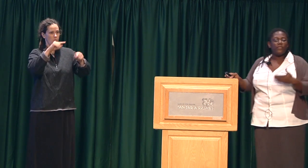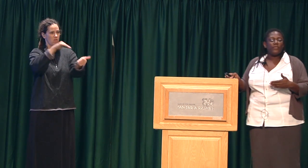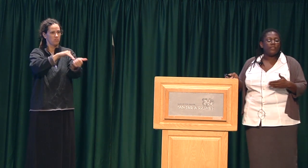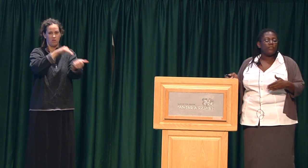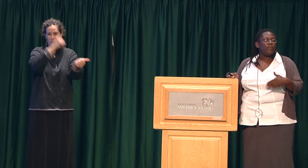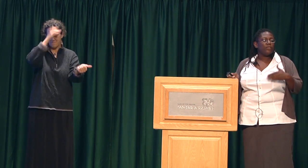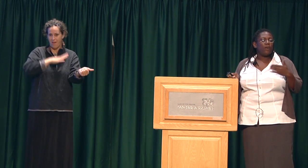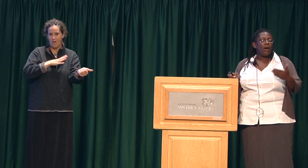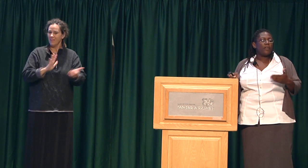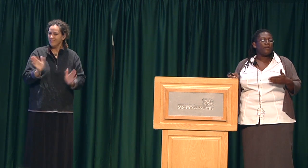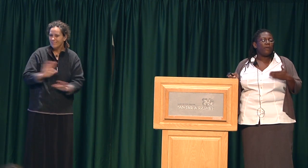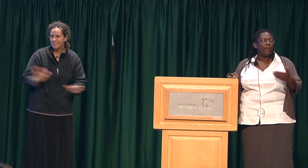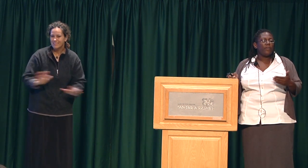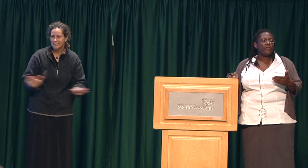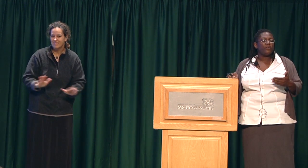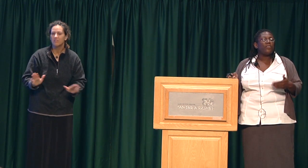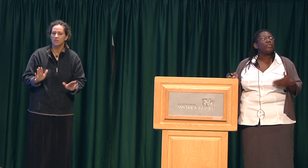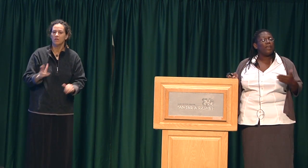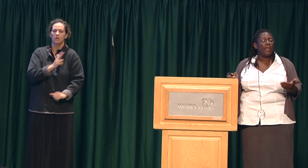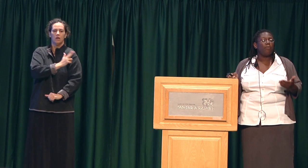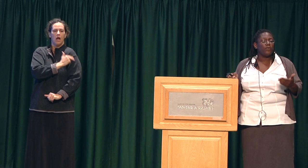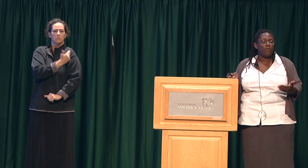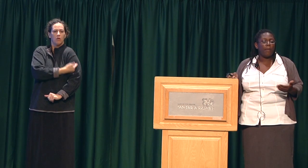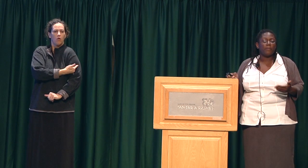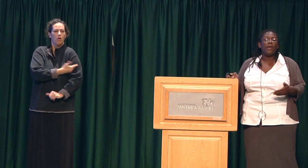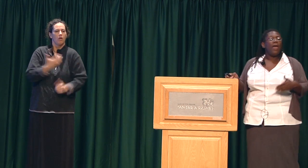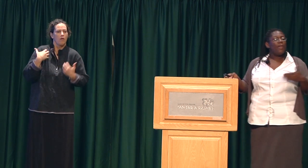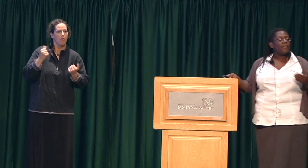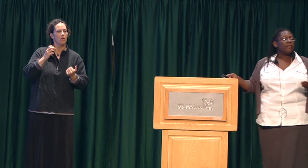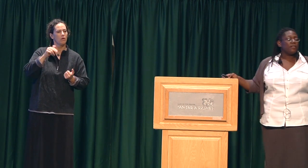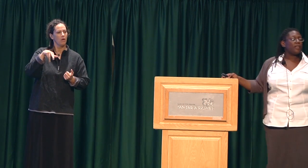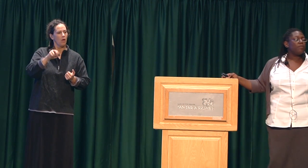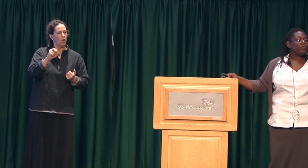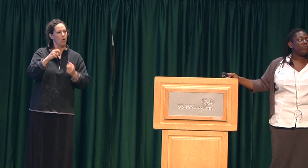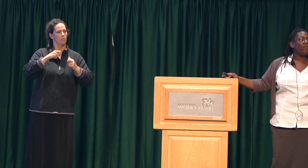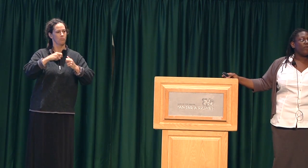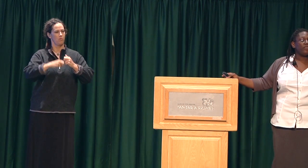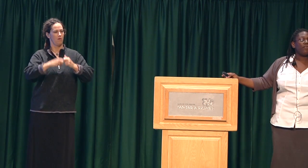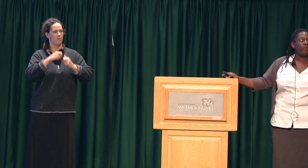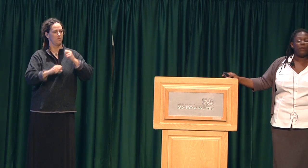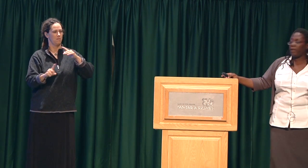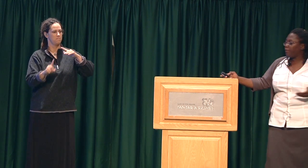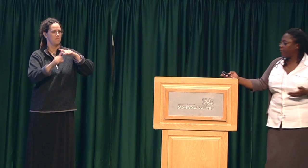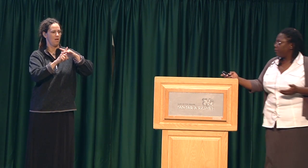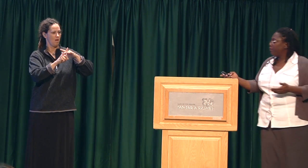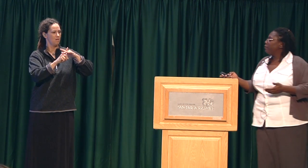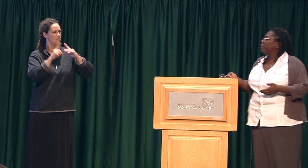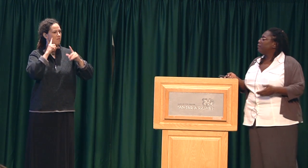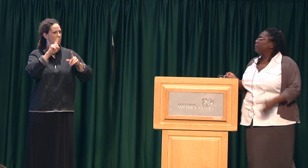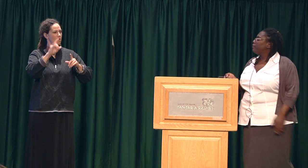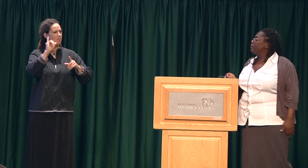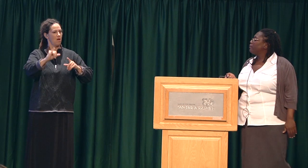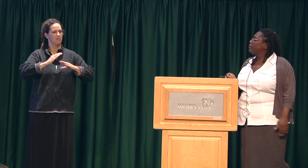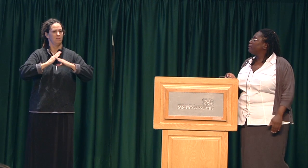cultural differences and you get into a hospital or healthcare situation, it can pose problems. And that's the same is true for the deaf community.